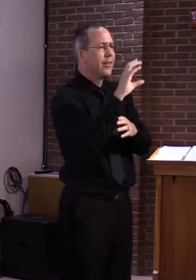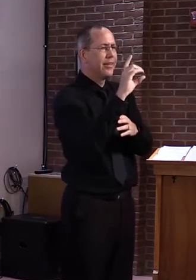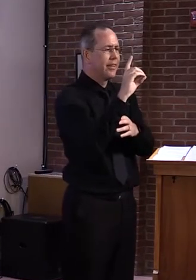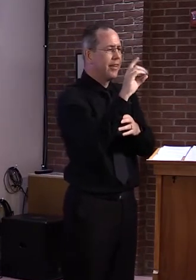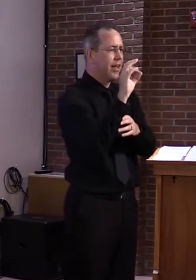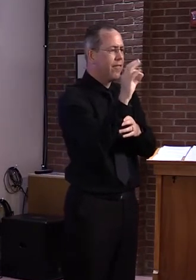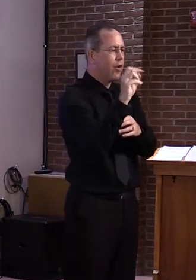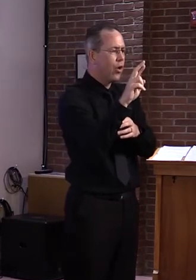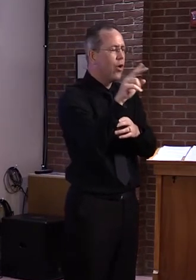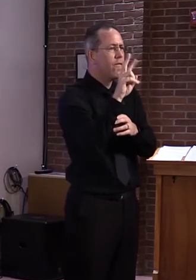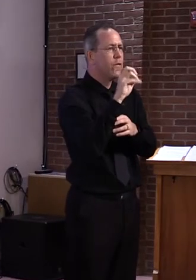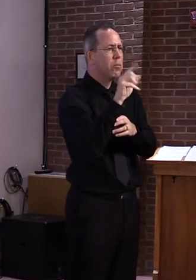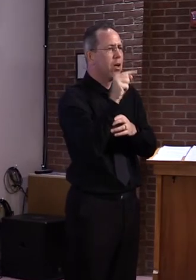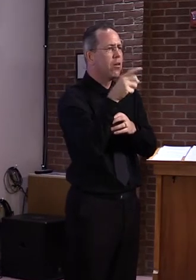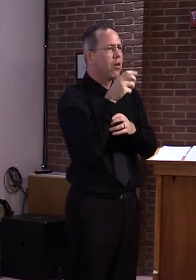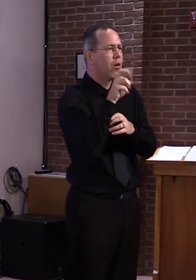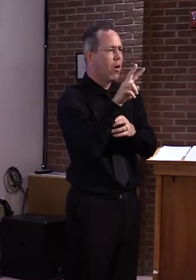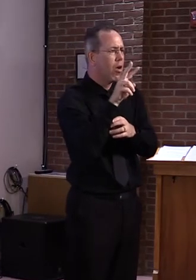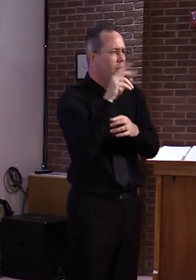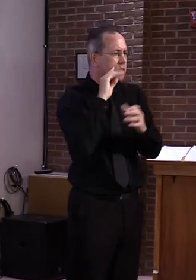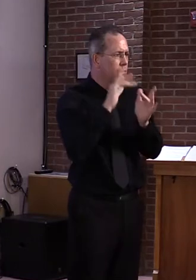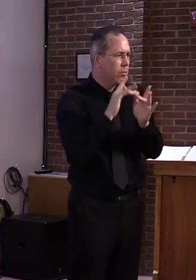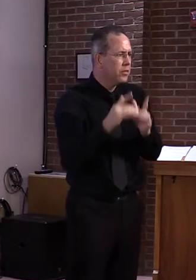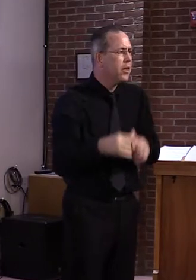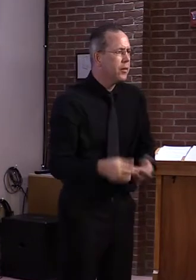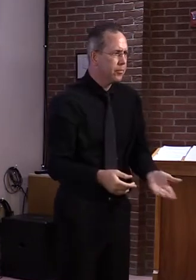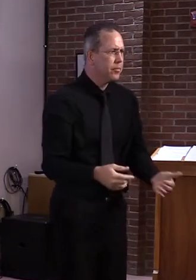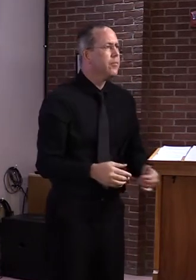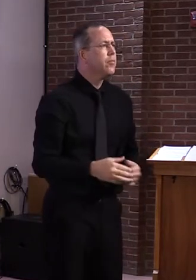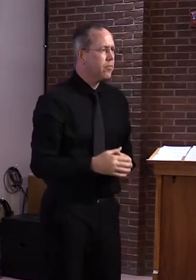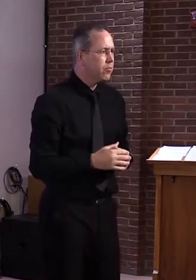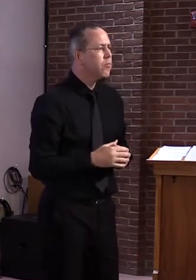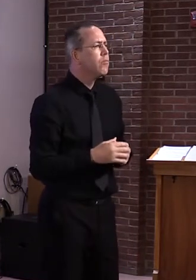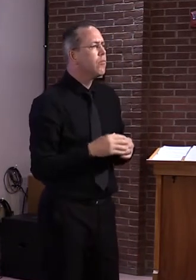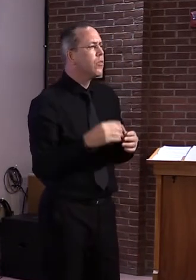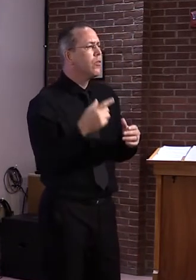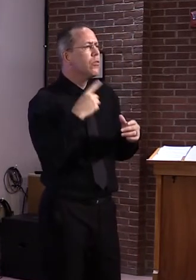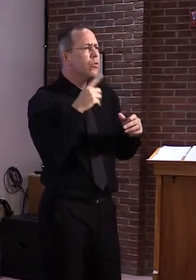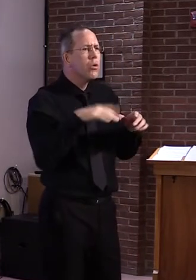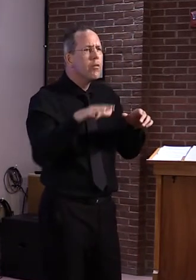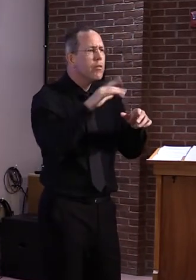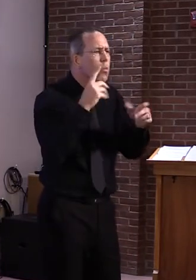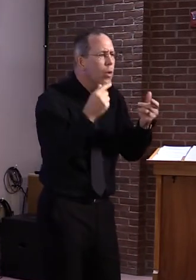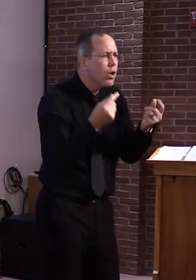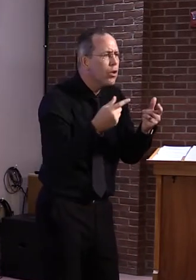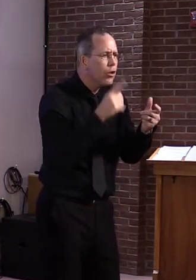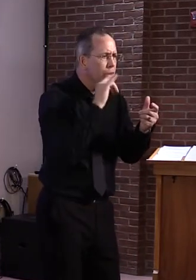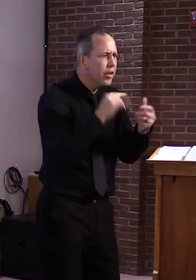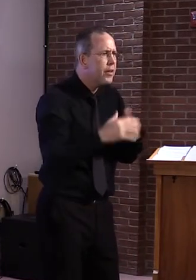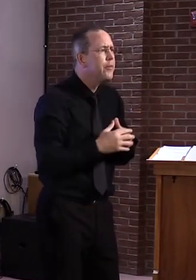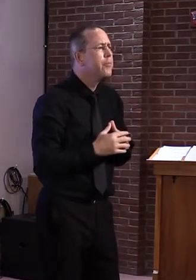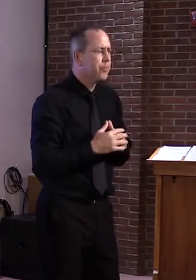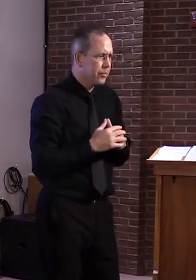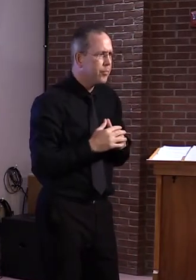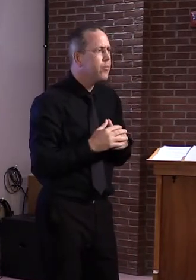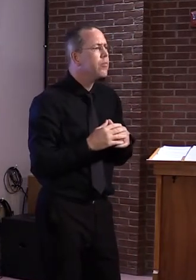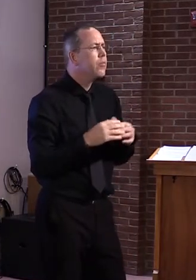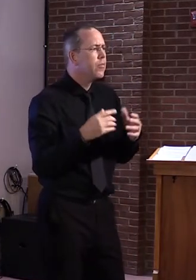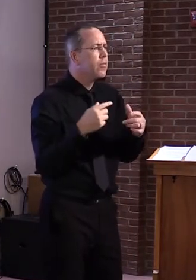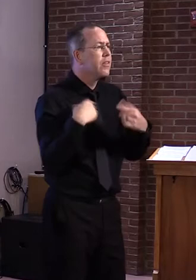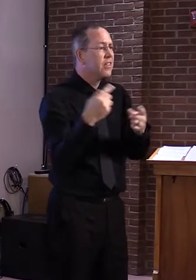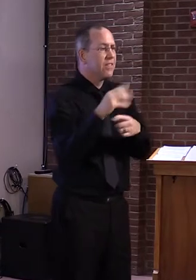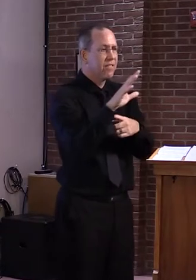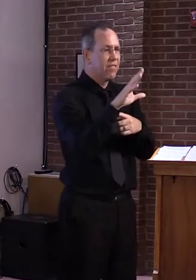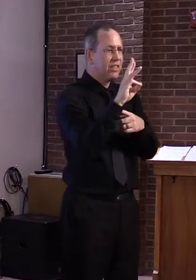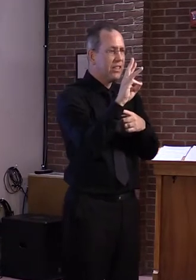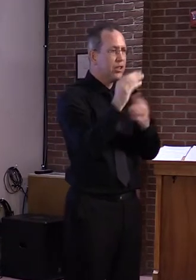dfr.vermont.gov, under our COVID-19 resource page. Over the last week, we saw 56 new confirmed cases